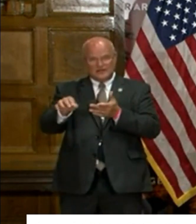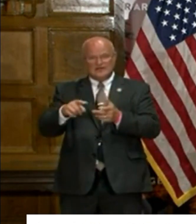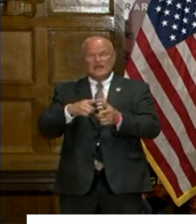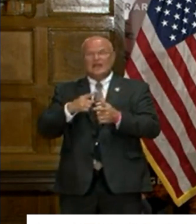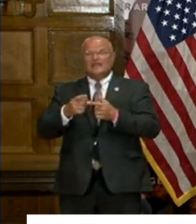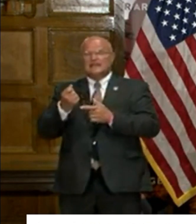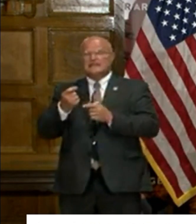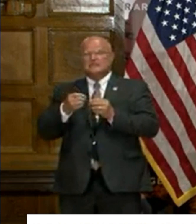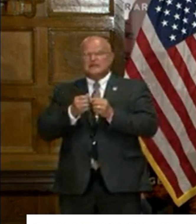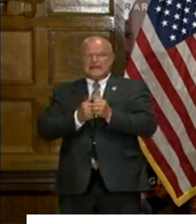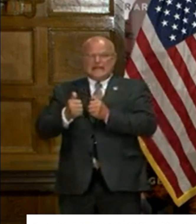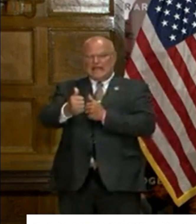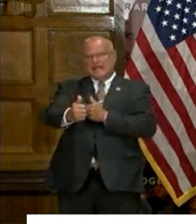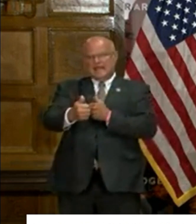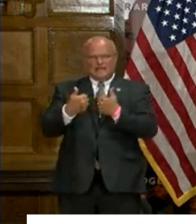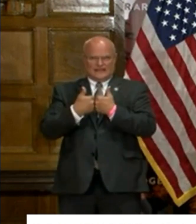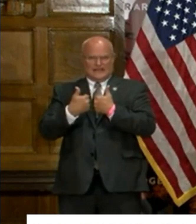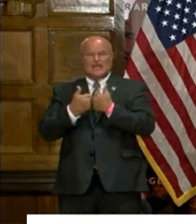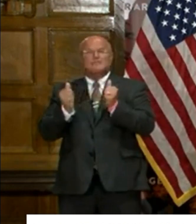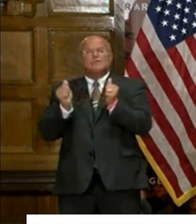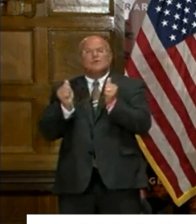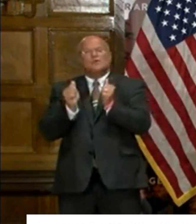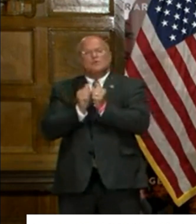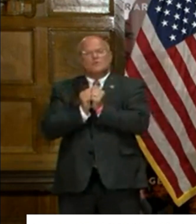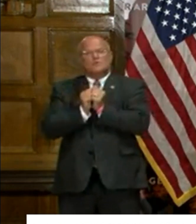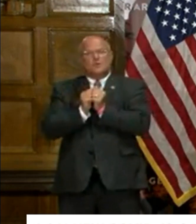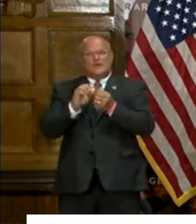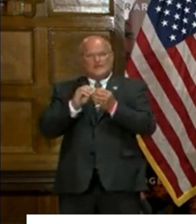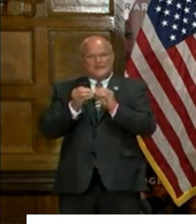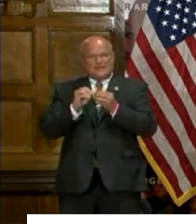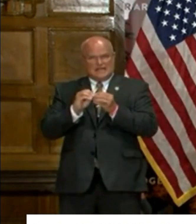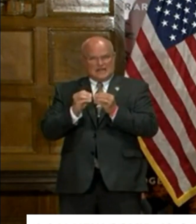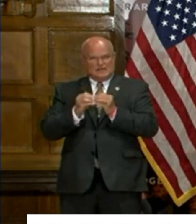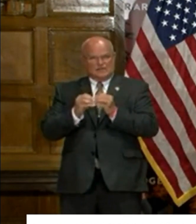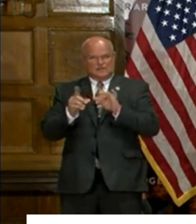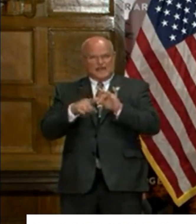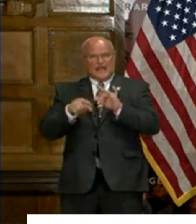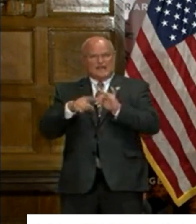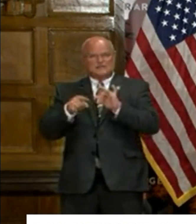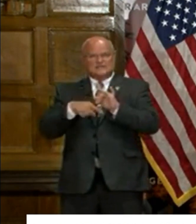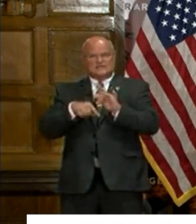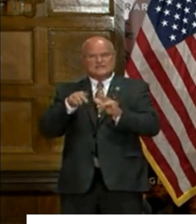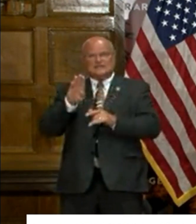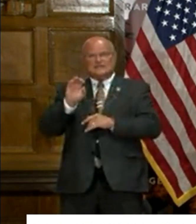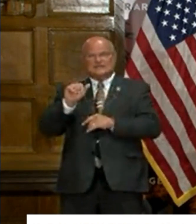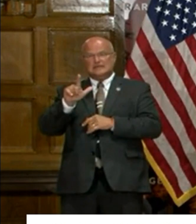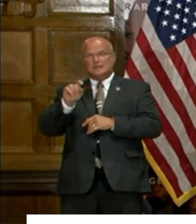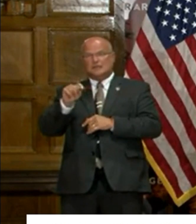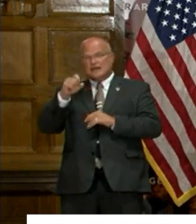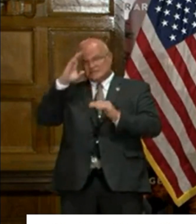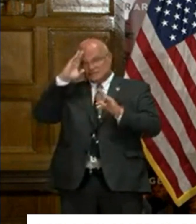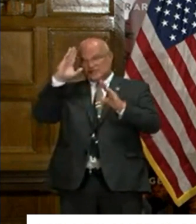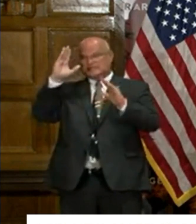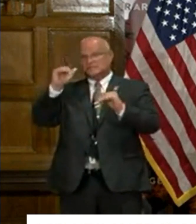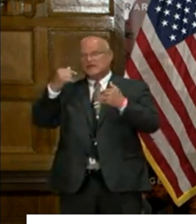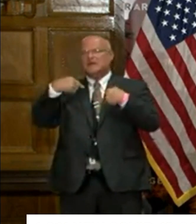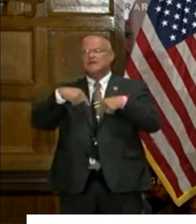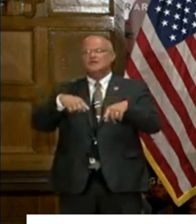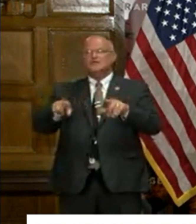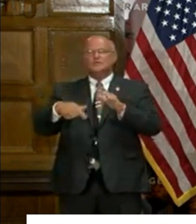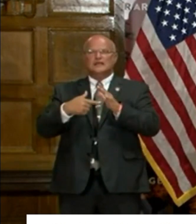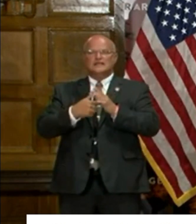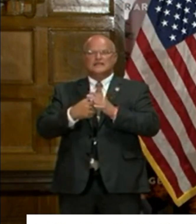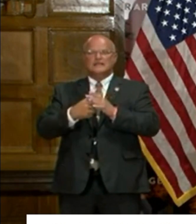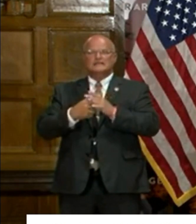will be a little bit ahead with the number of absentee ballots that we expect during